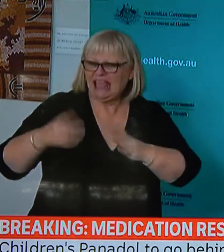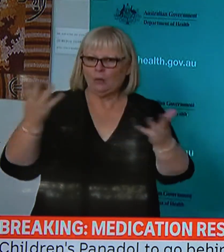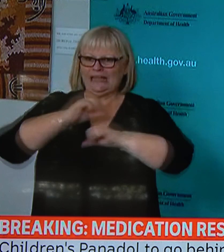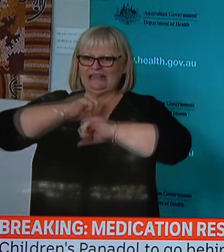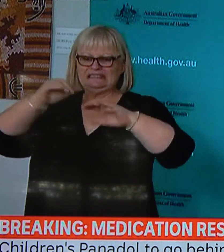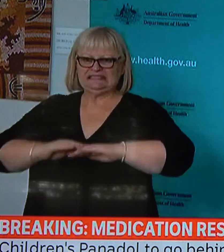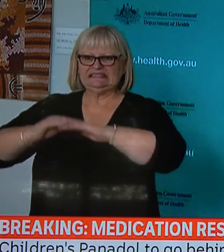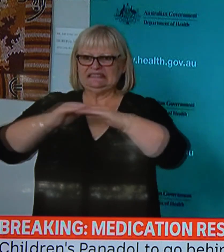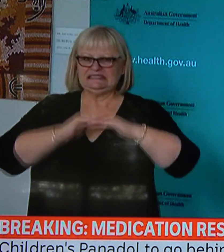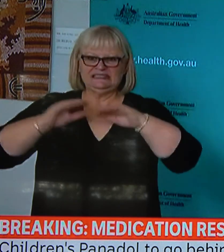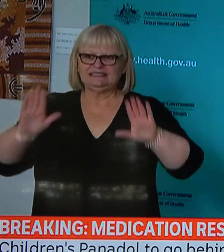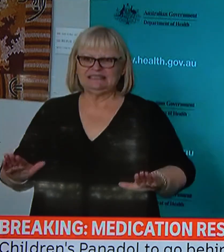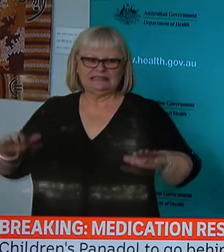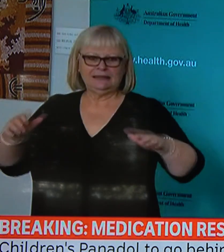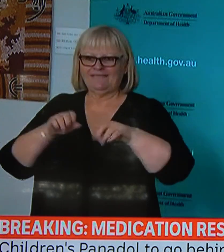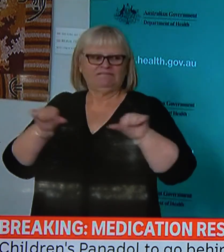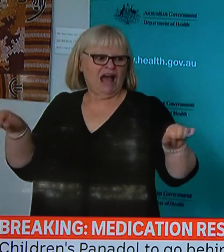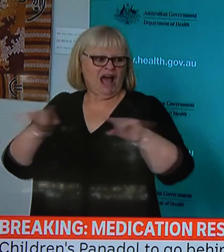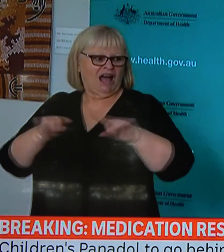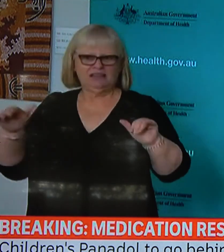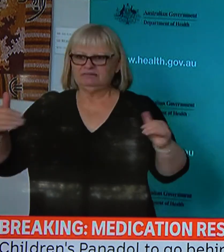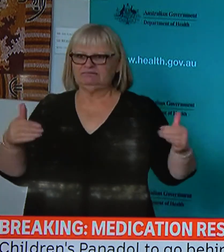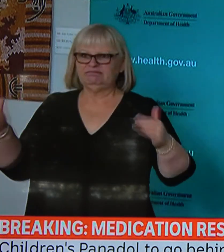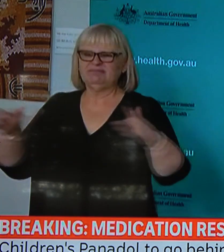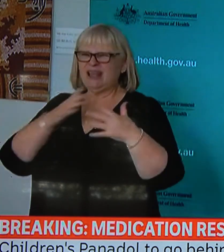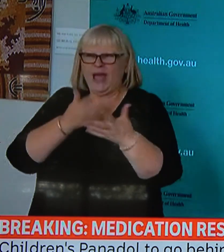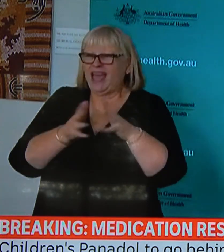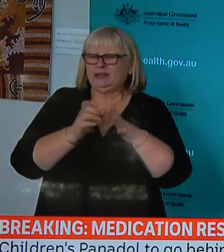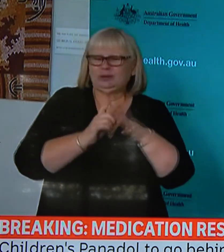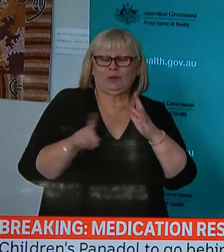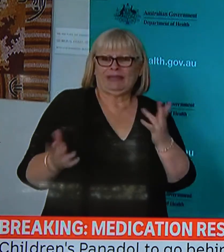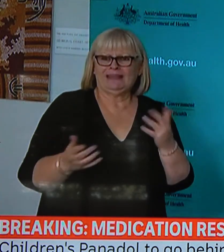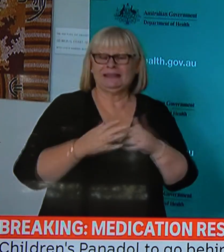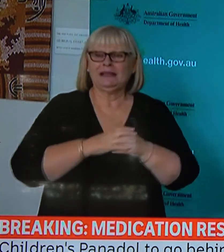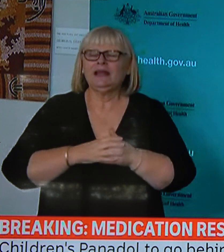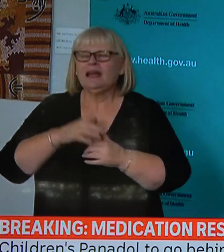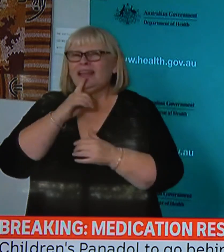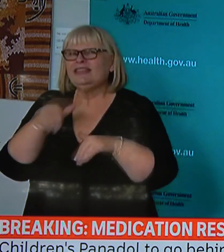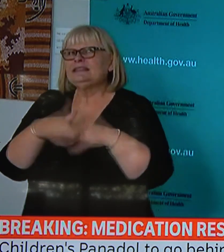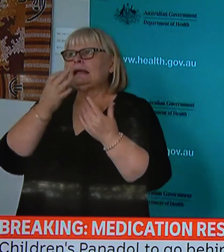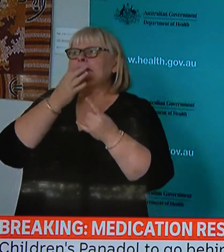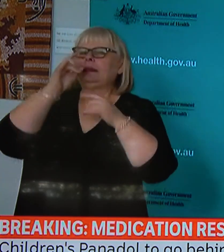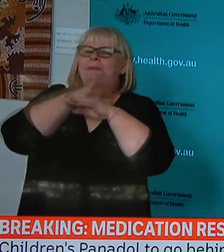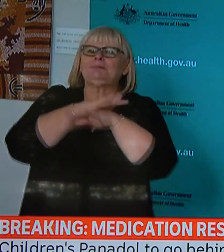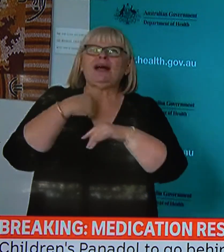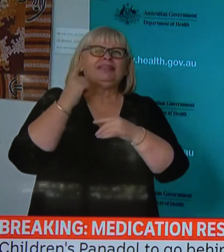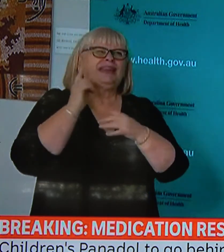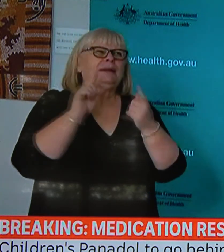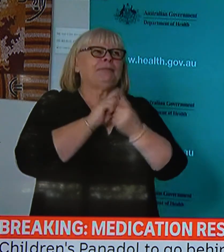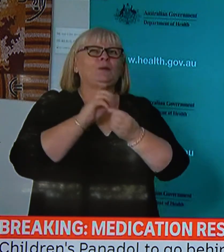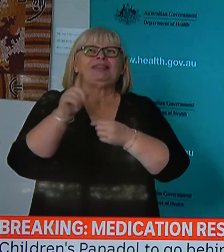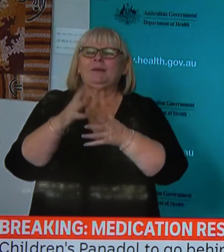adopted by the cabinet when they met. Days are a little bit fuzzy at the moment. I think it was